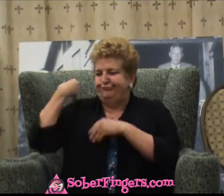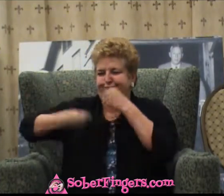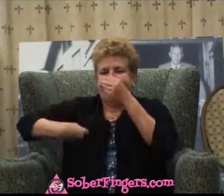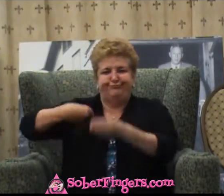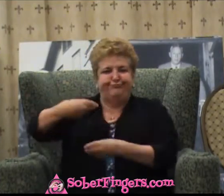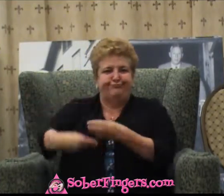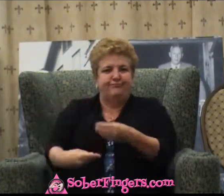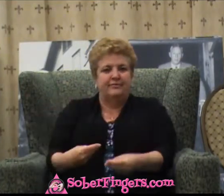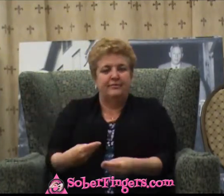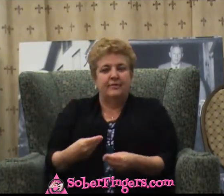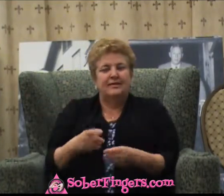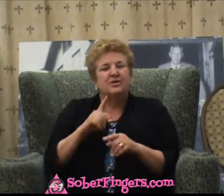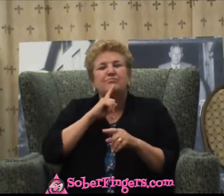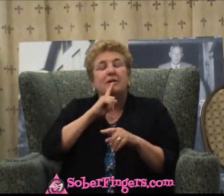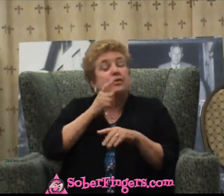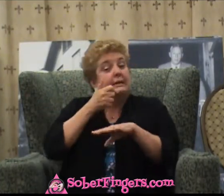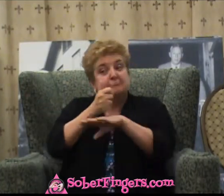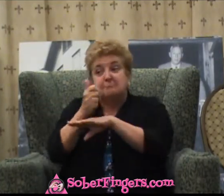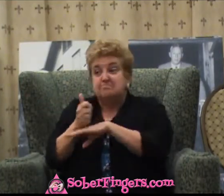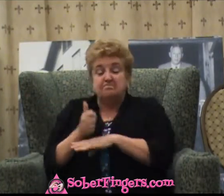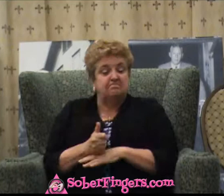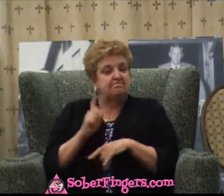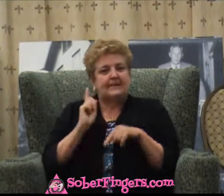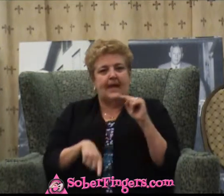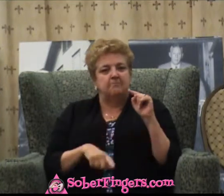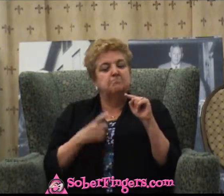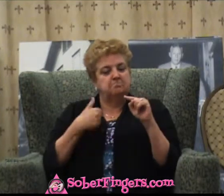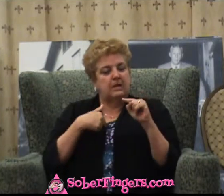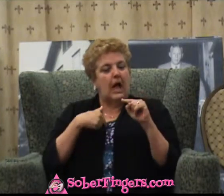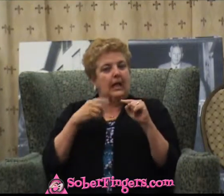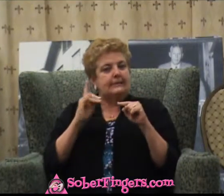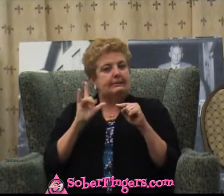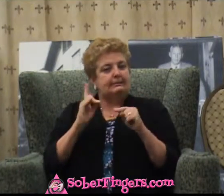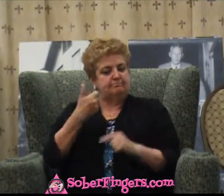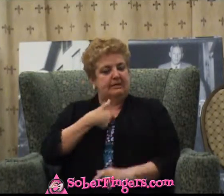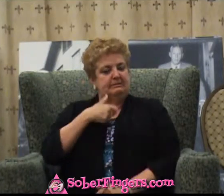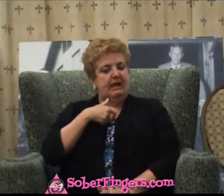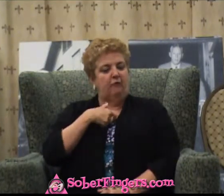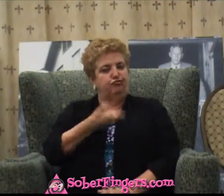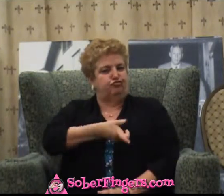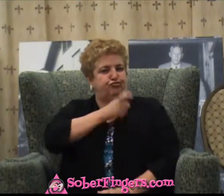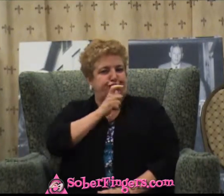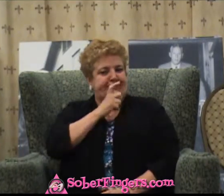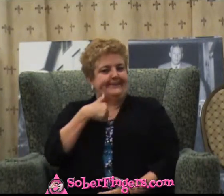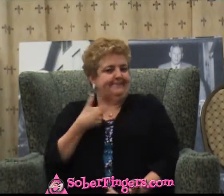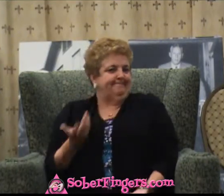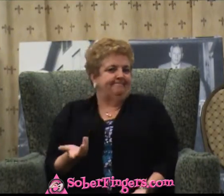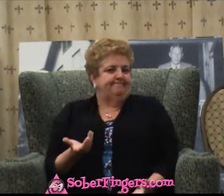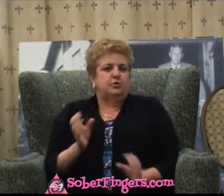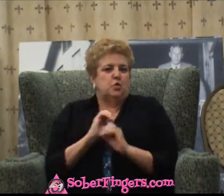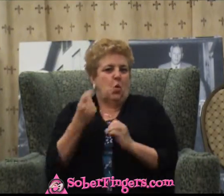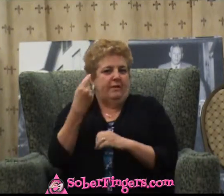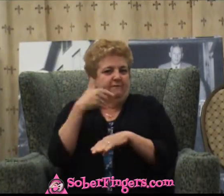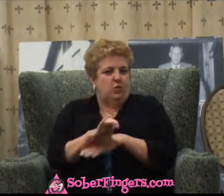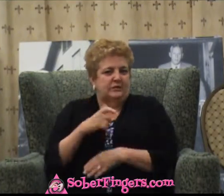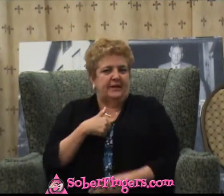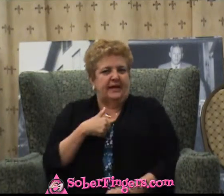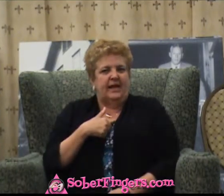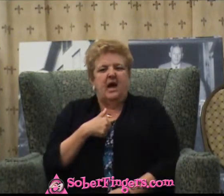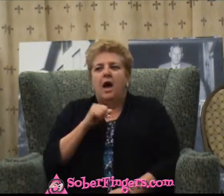choice that I made freely and purposefully. I don't say, well, I'm this way or this happened to me because of.